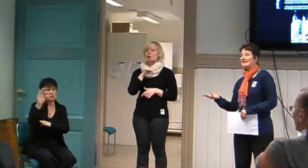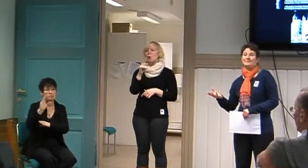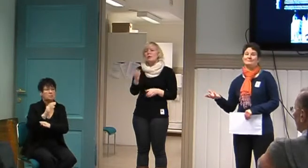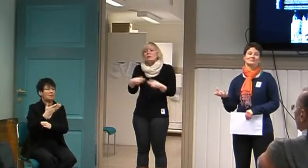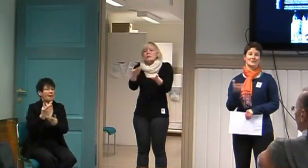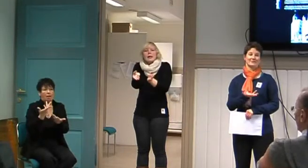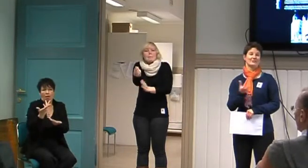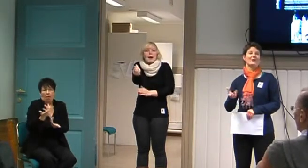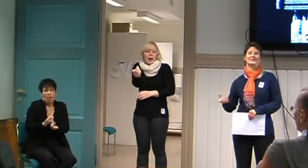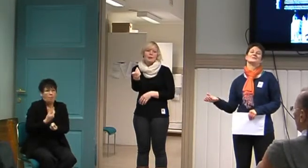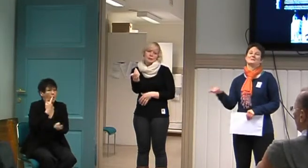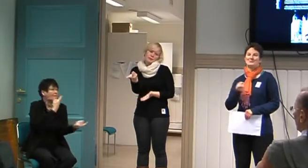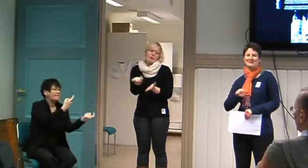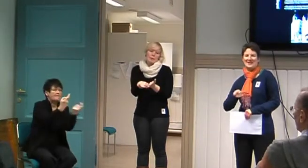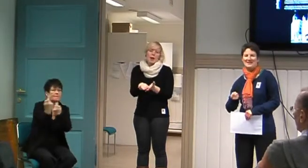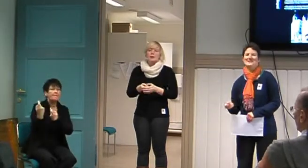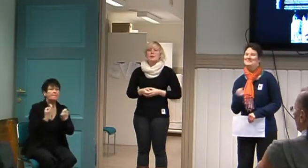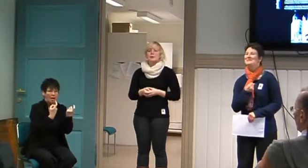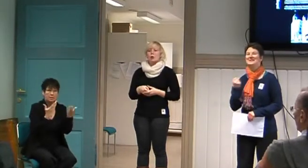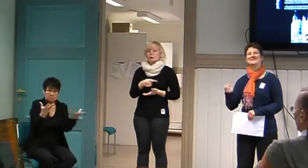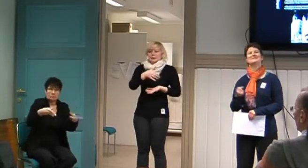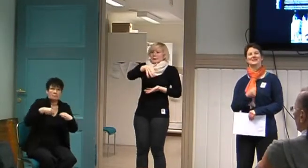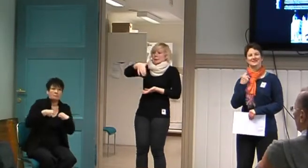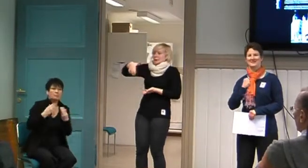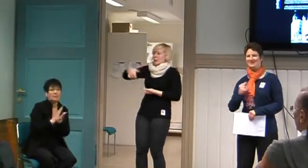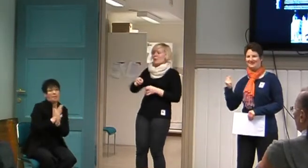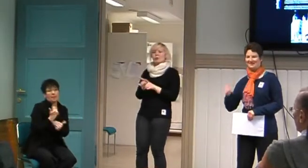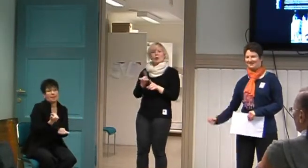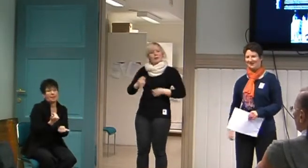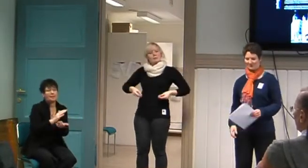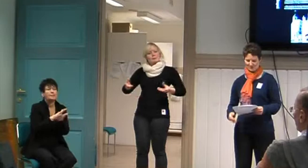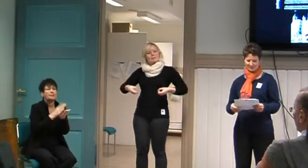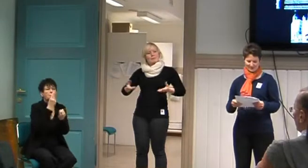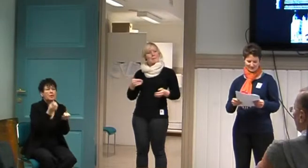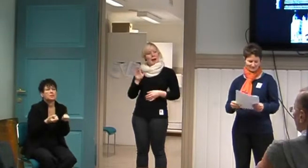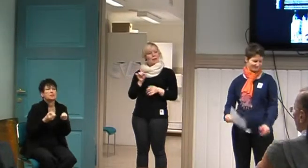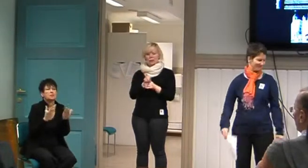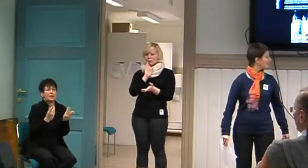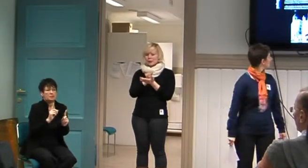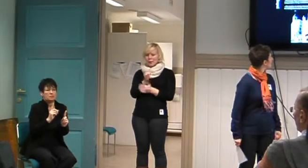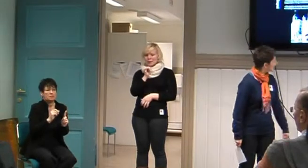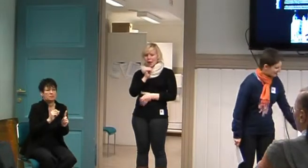of income we can find, we will take, but it means then we can spend the money on what we want.